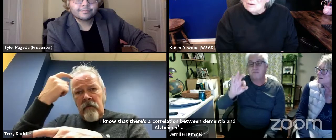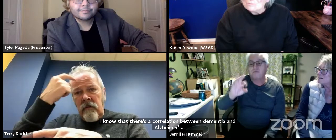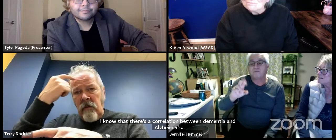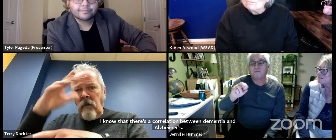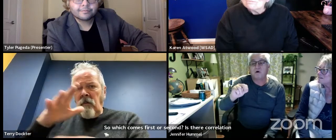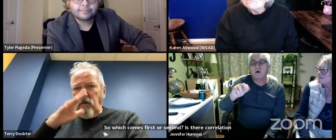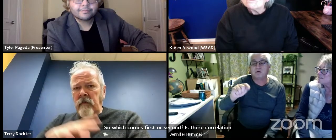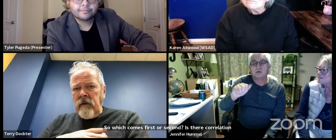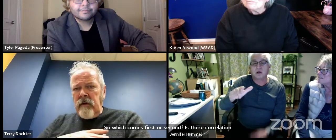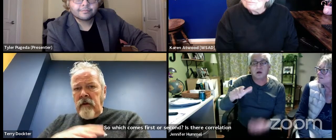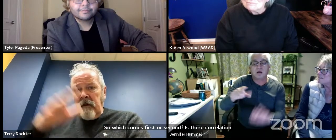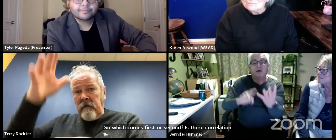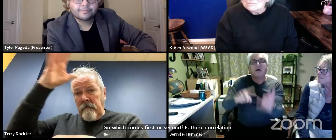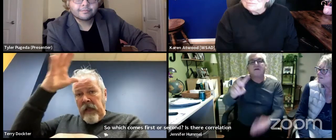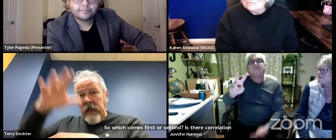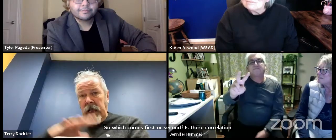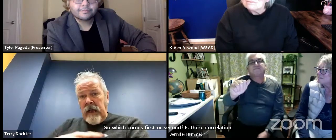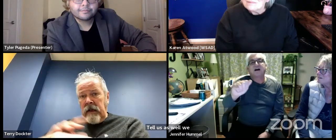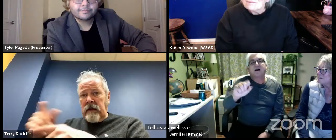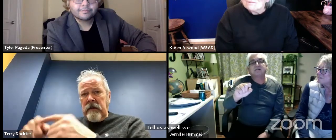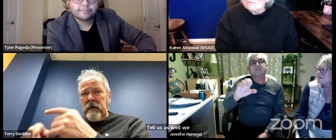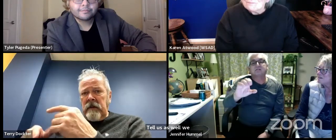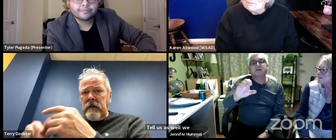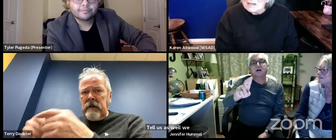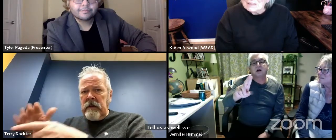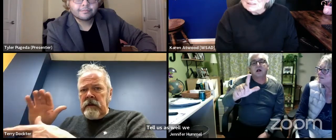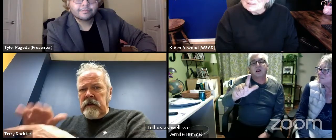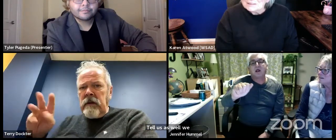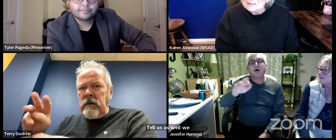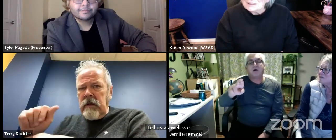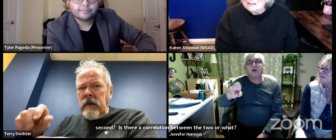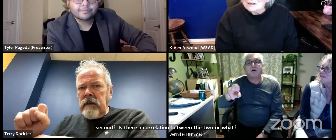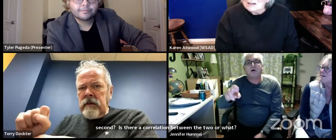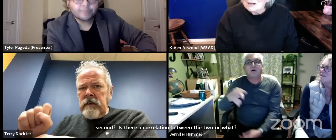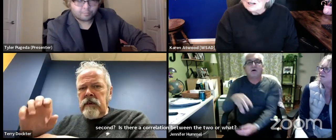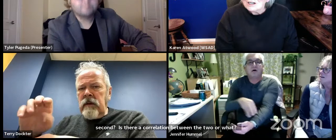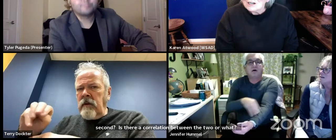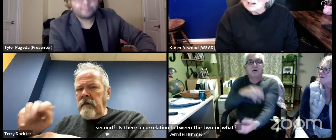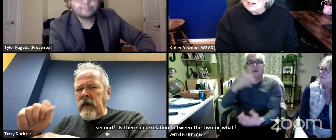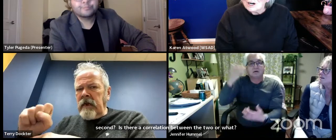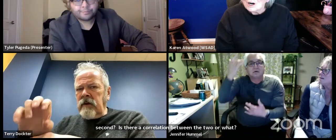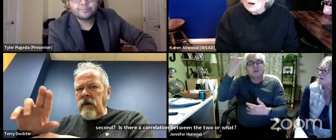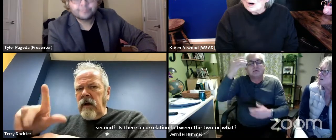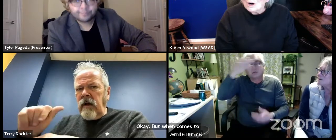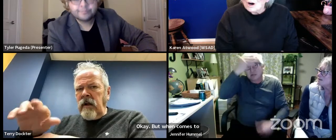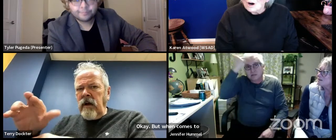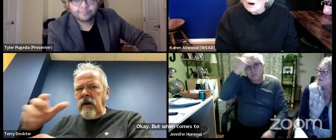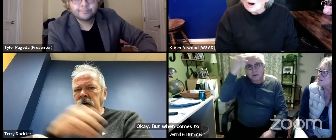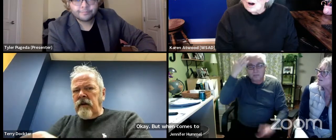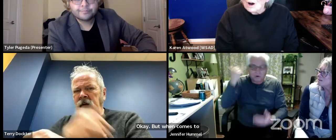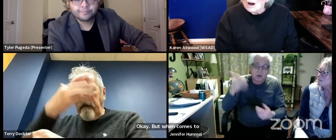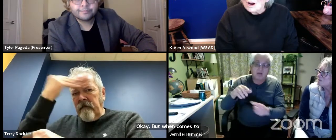There's also, Can't see him. okay. There was also vascular